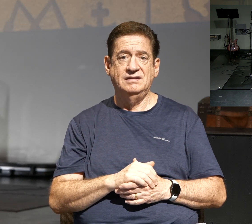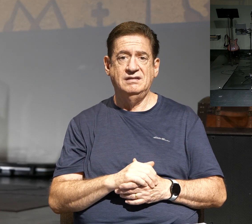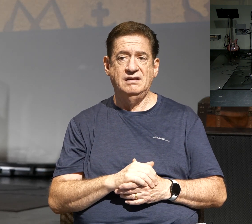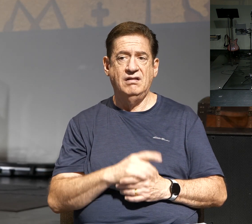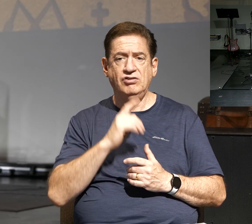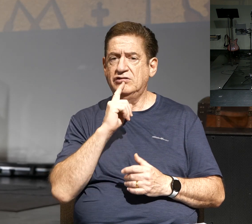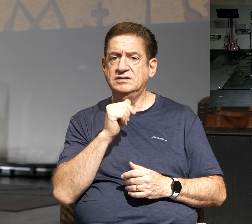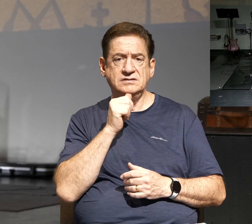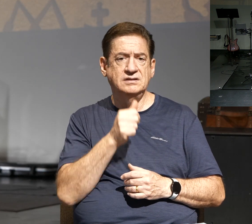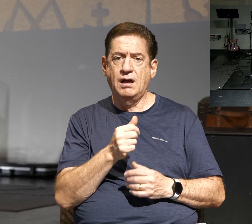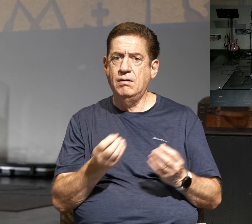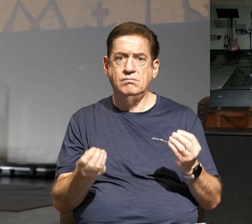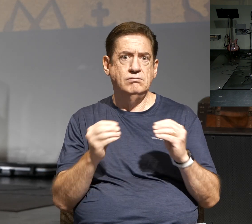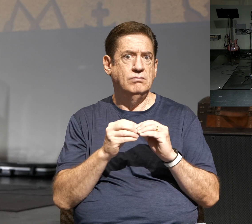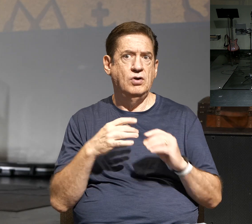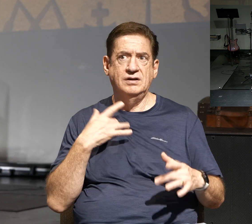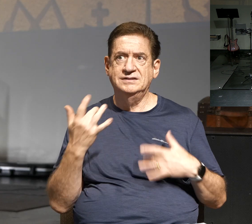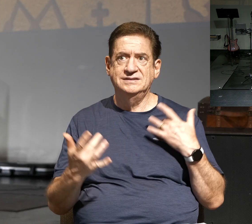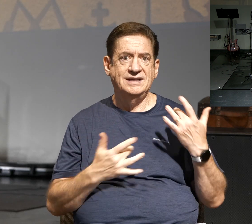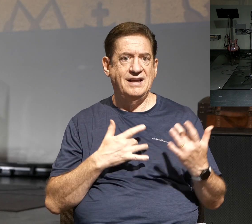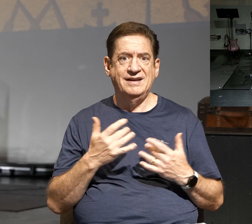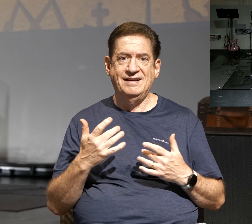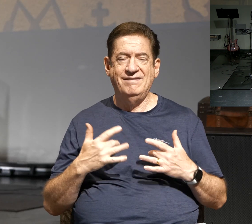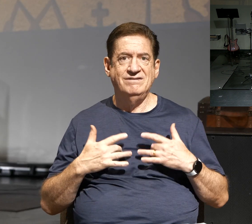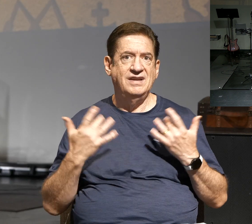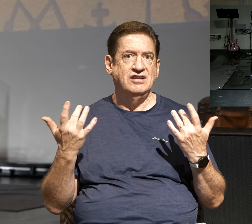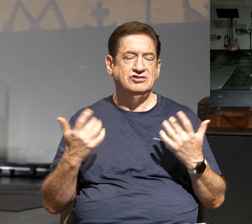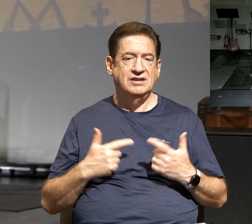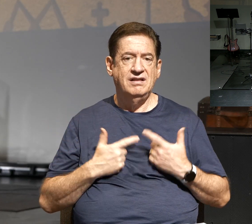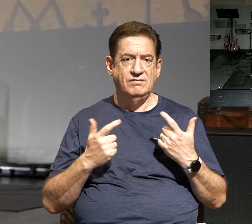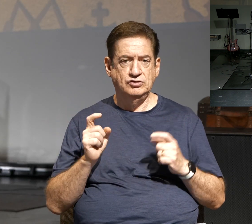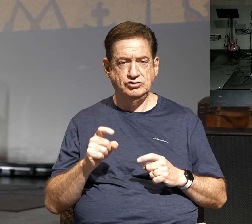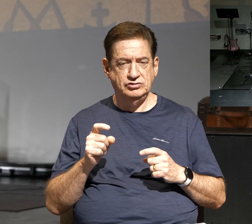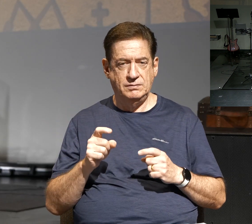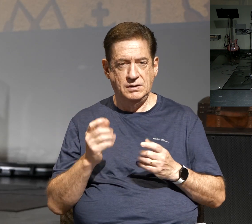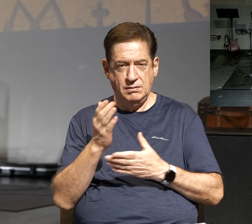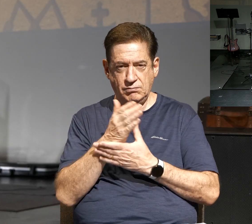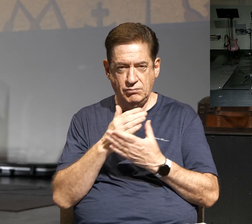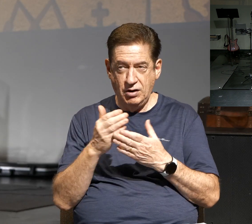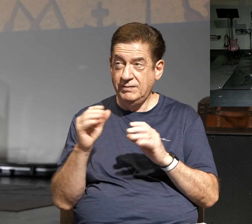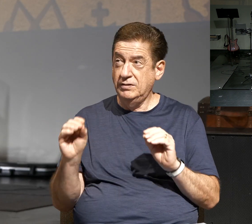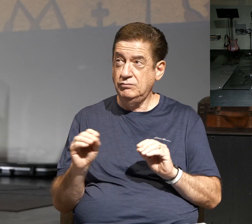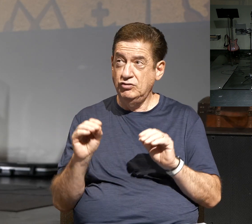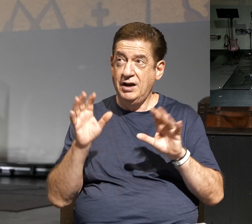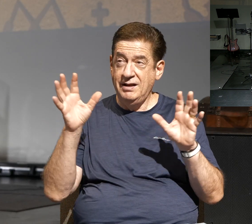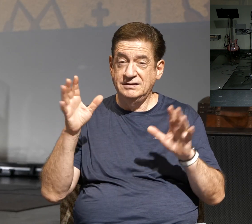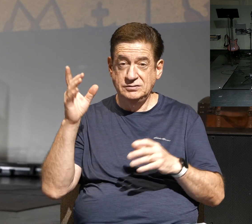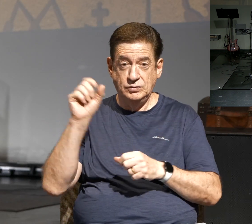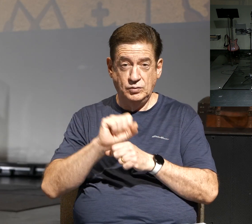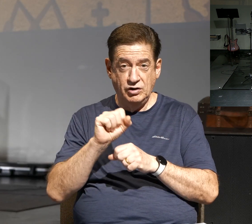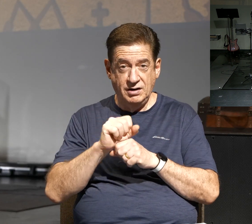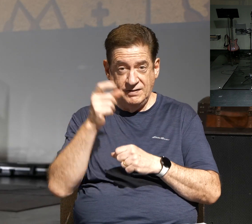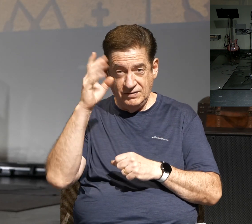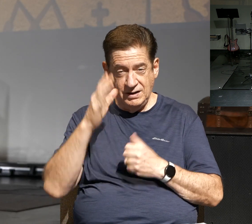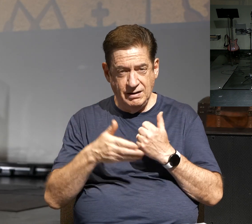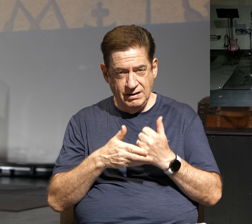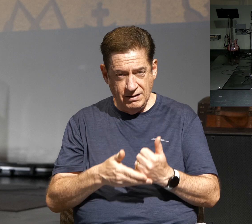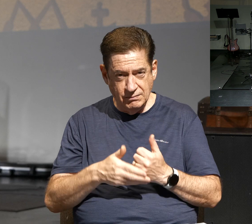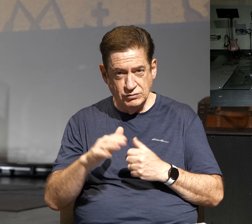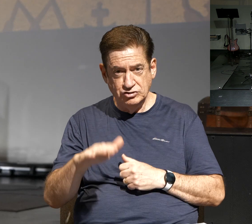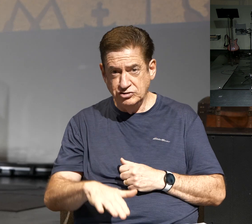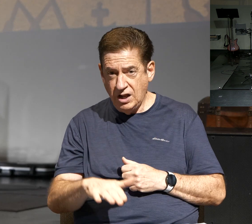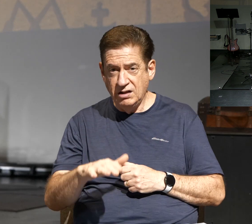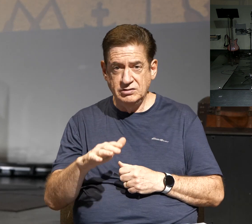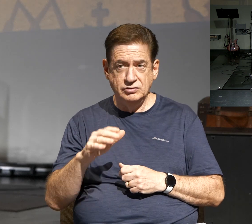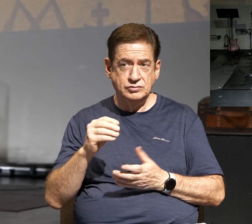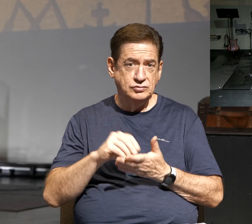There is not a more exciting adventure in life than to be a part of the miraculous work of God to help a child, a student,